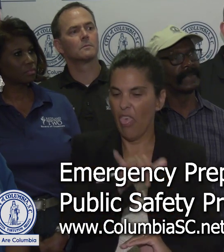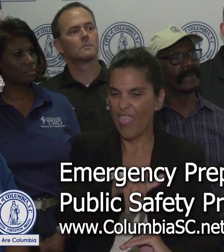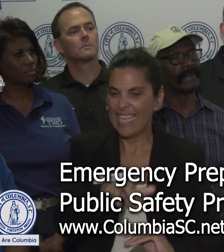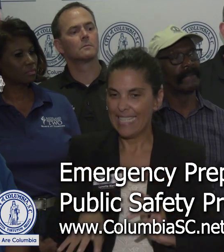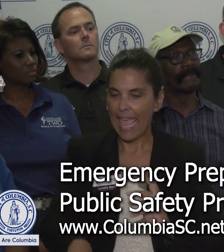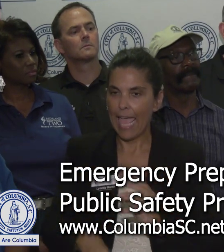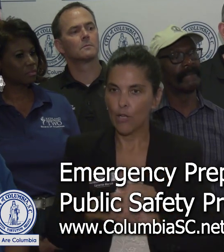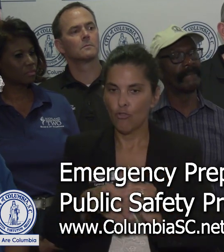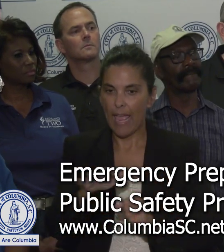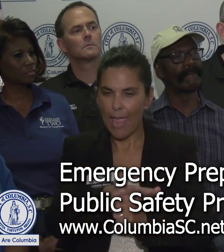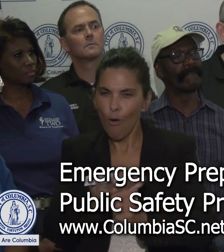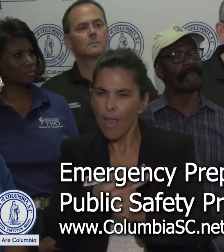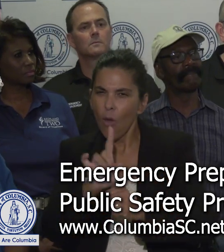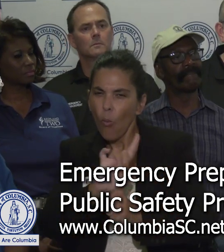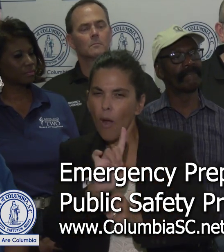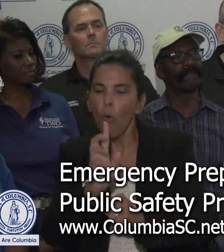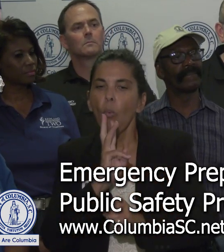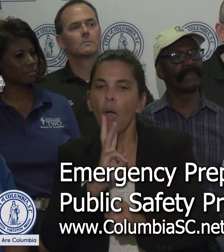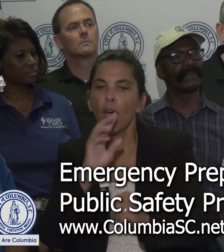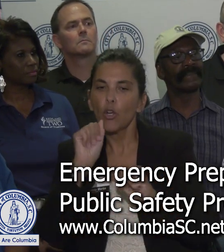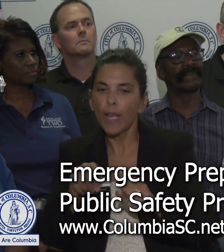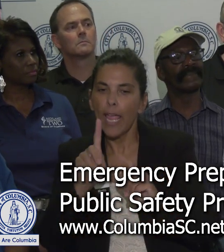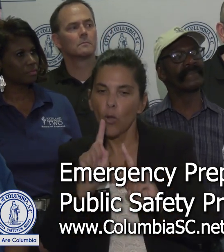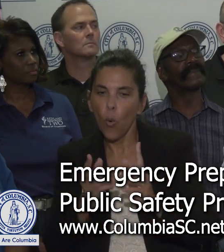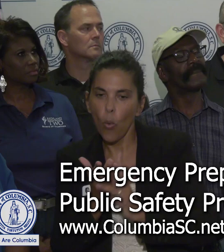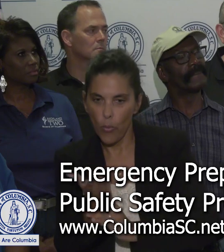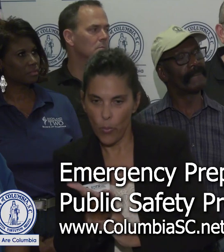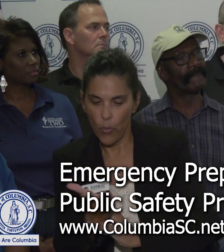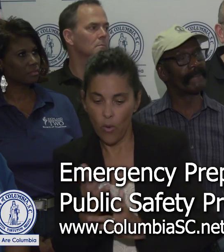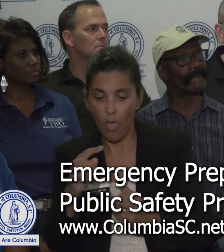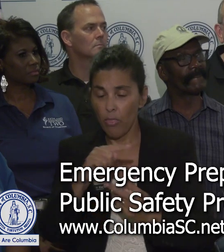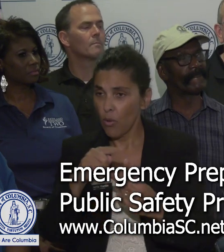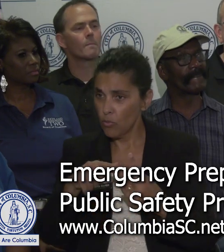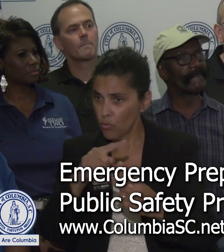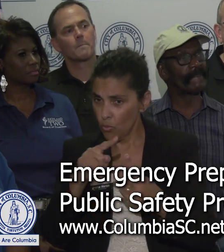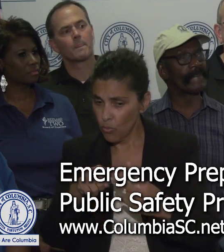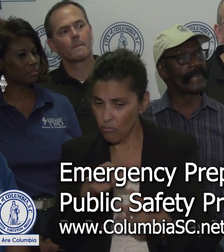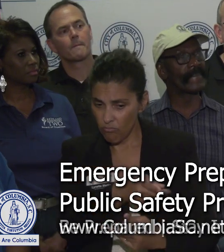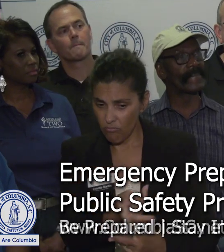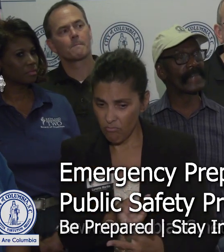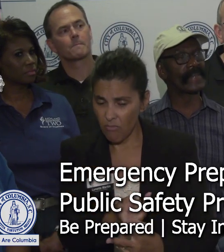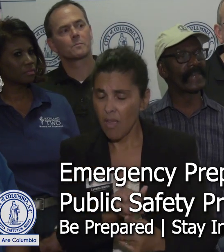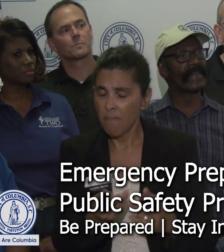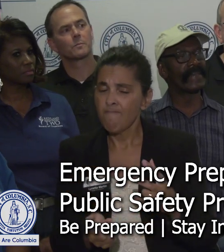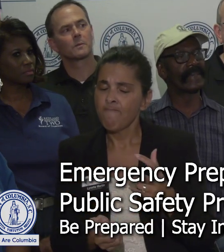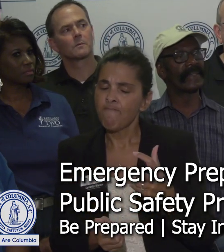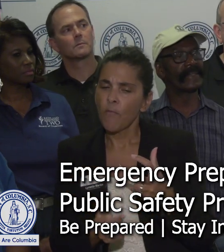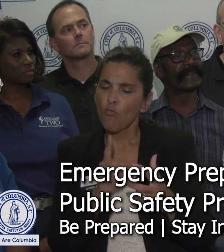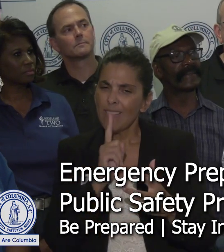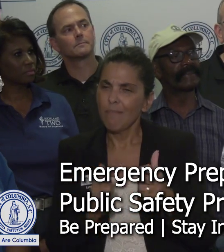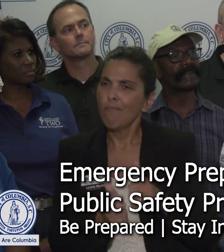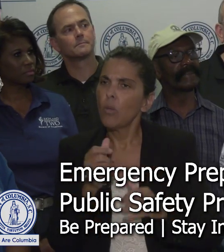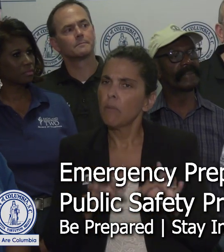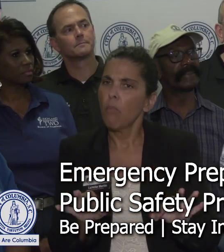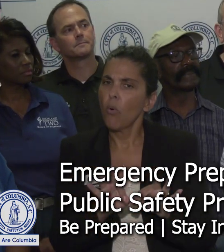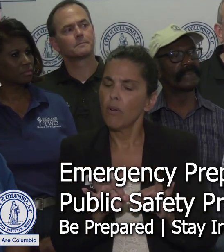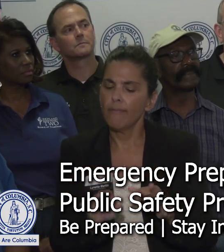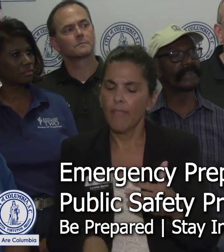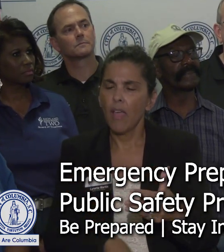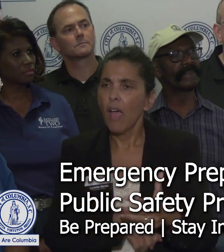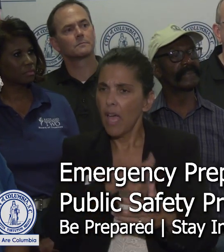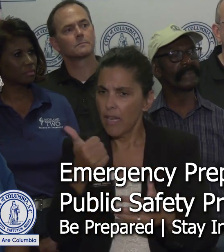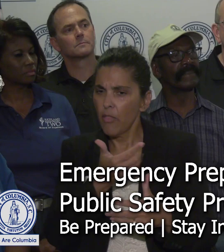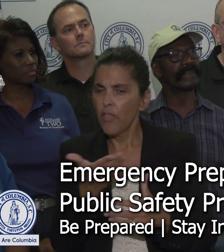So those two are probably the primary things that are in place for the canal system itself. The other primary component, you know, we